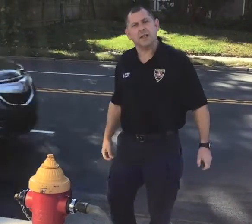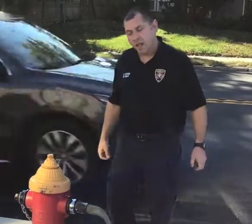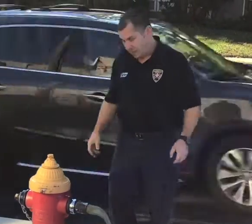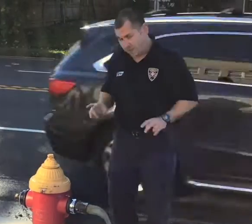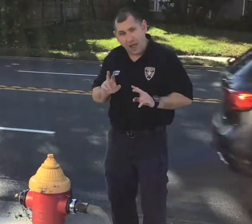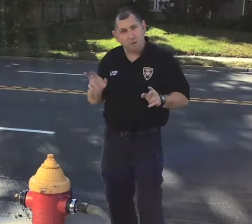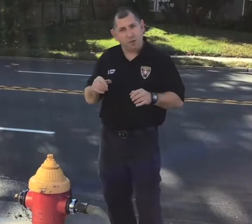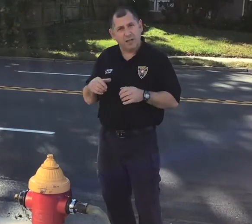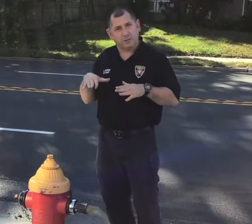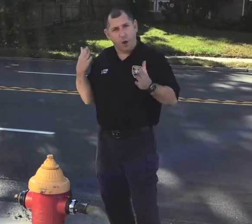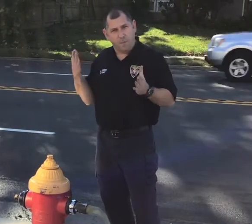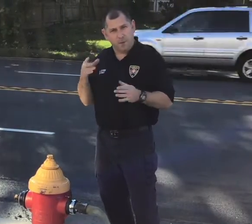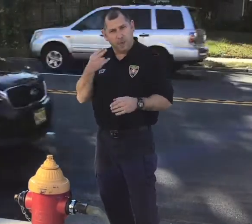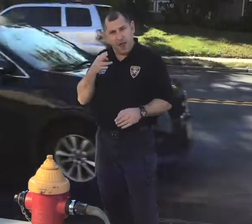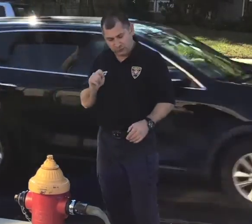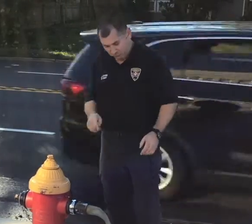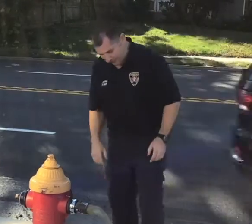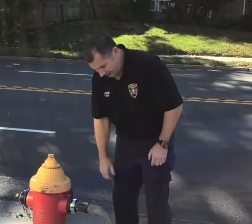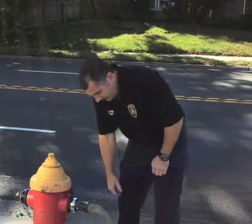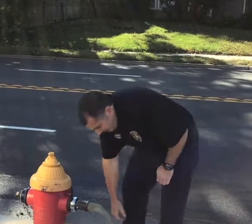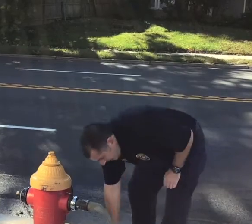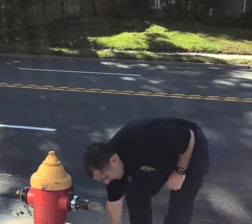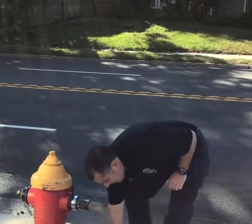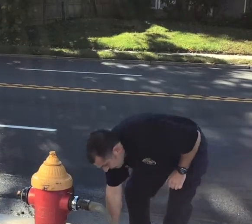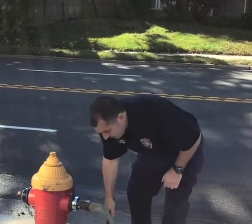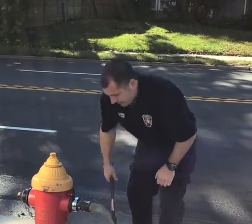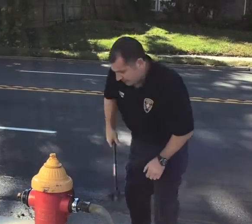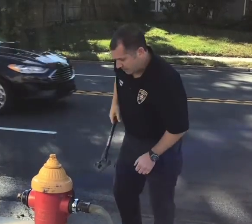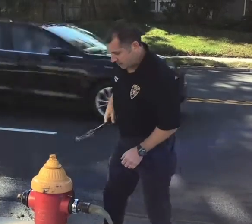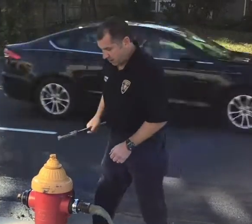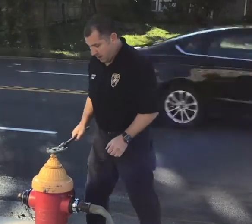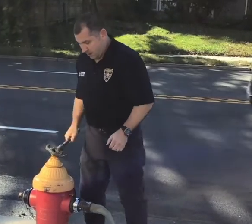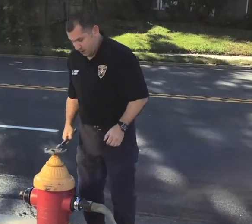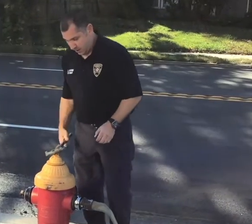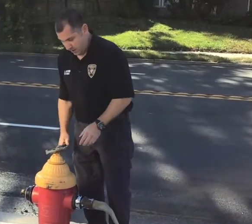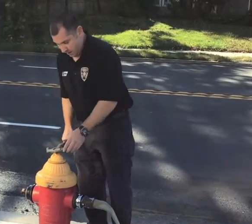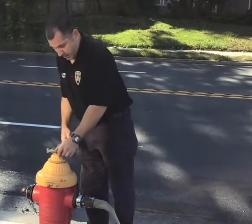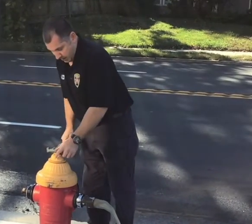Make sure it's tight, and then we can open the hydrant.